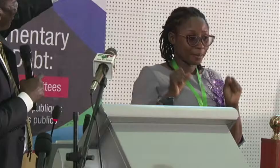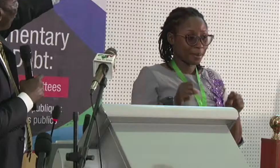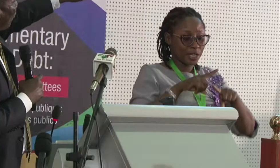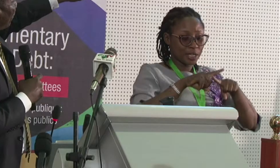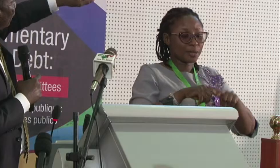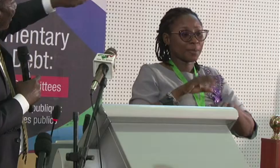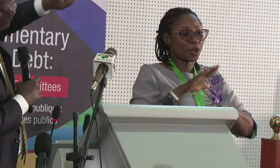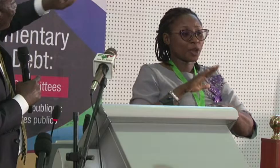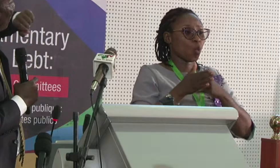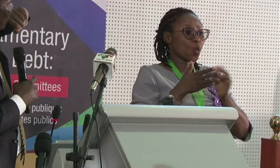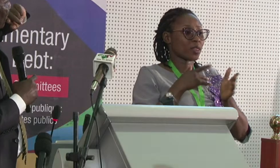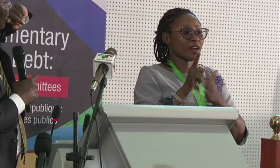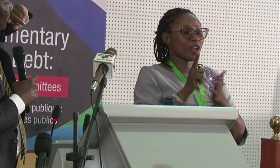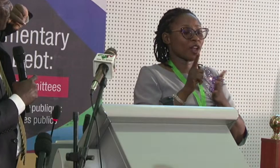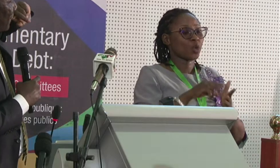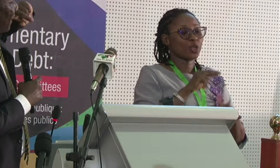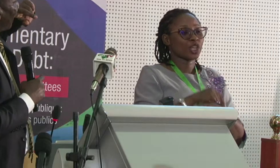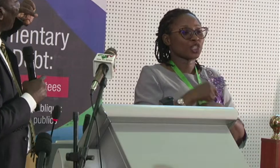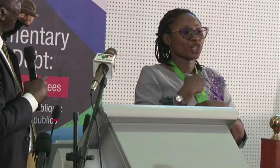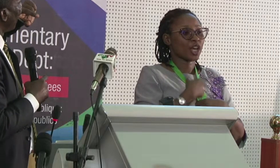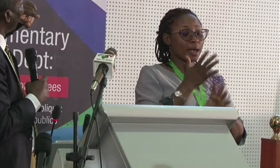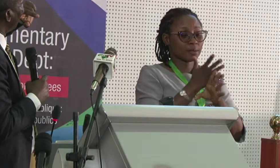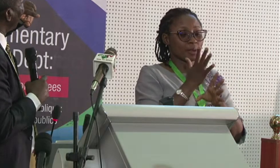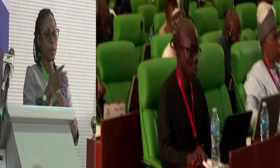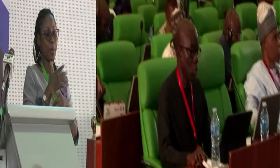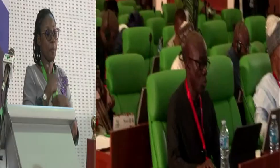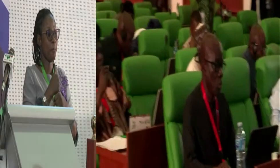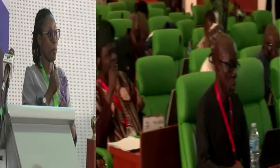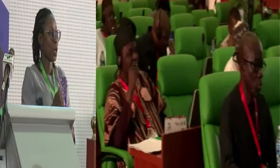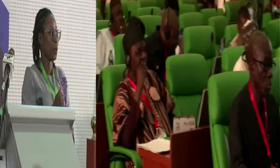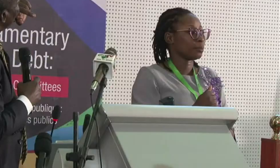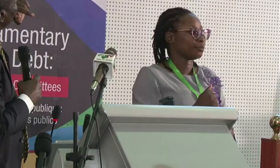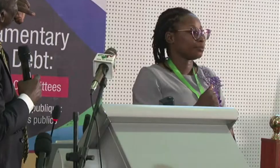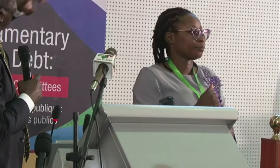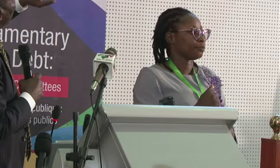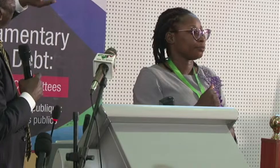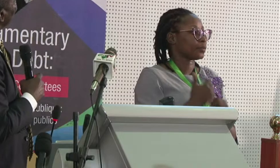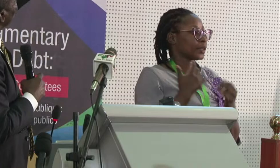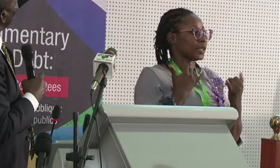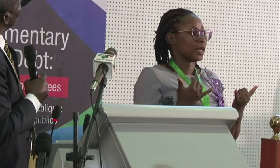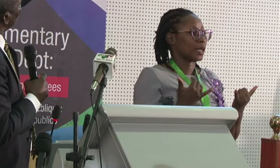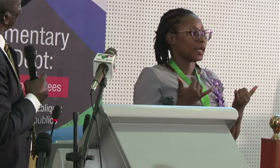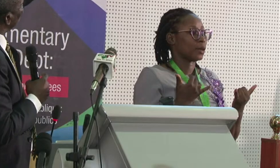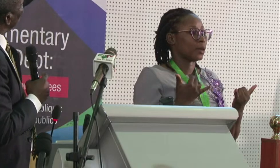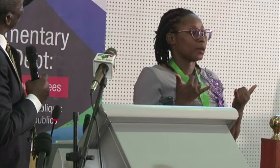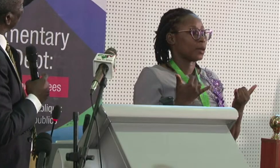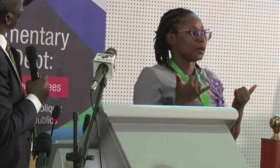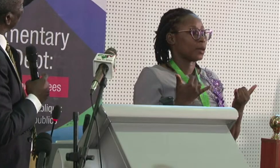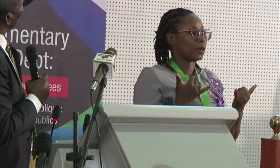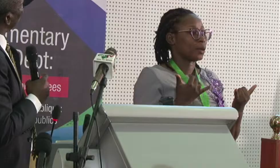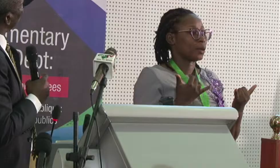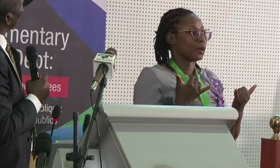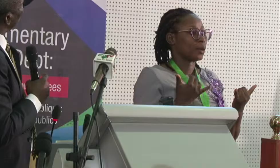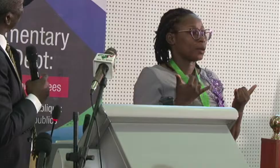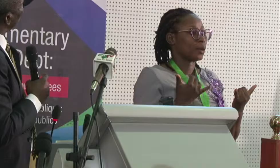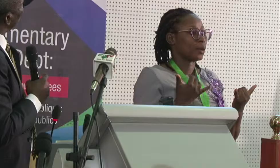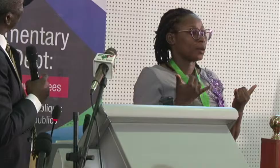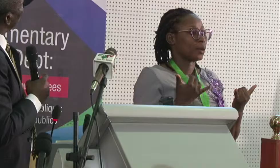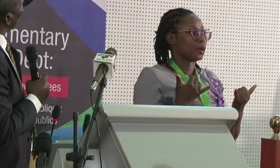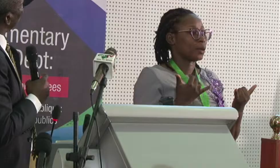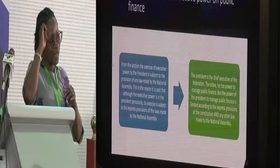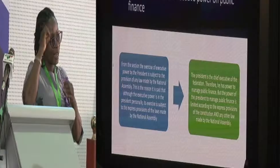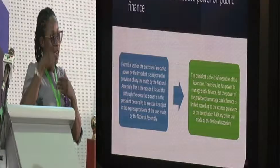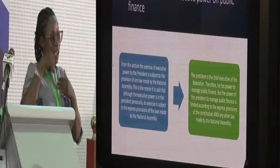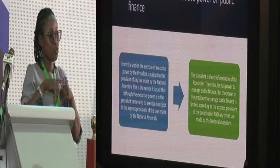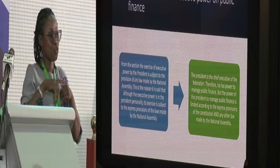whatever law National Assembly makes. Next slide. Okay. Now, there's also judicial limitation of